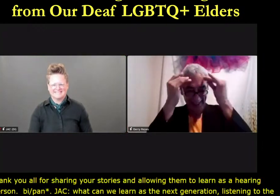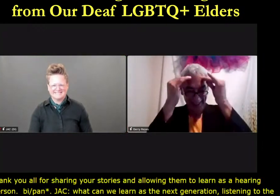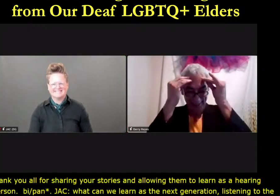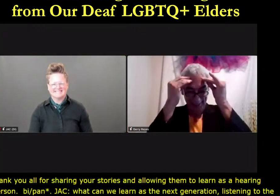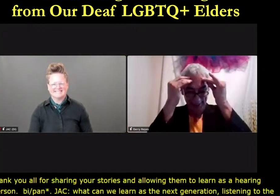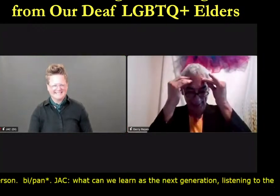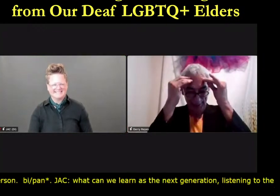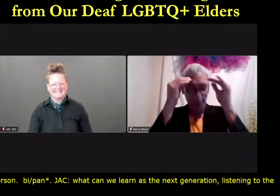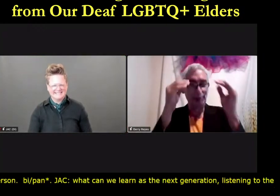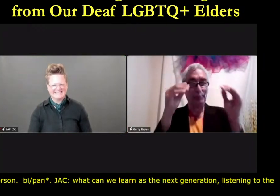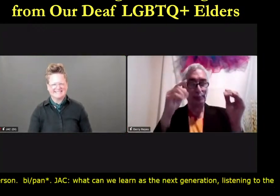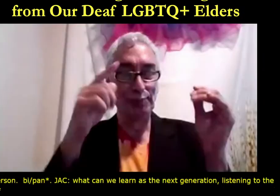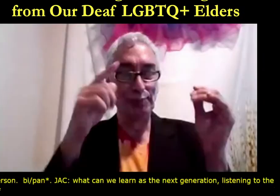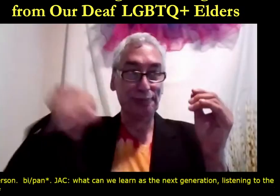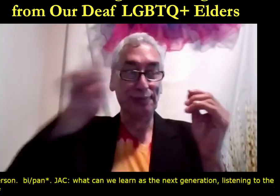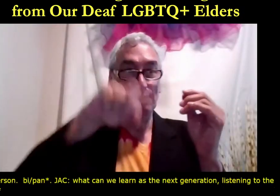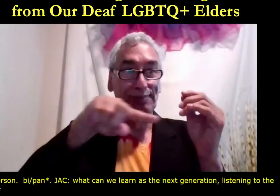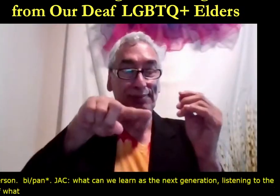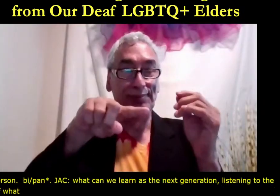try to think of how i want to respond to this